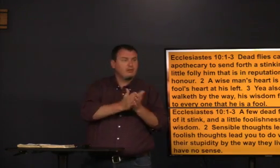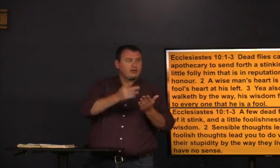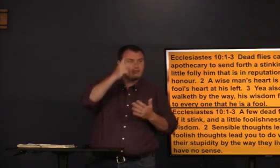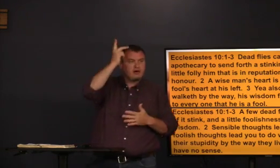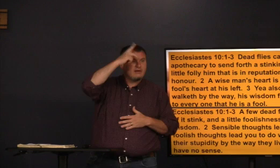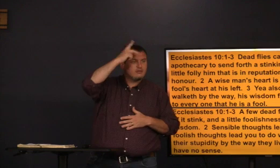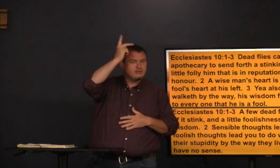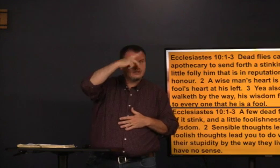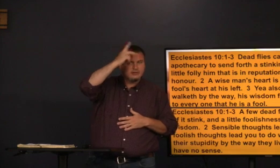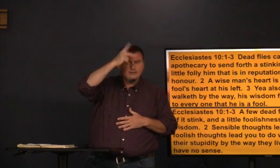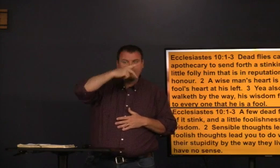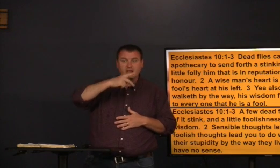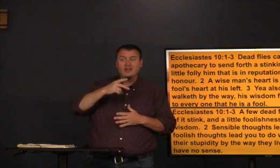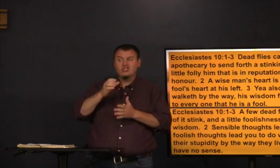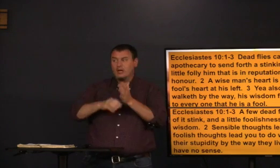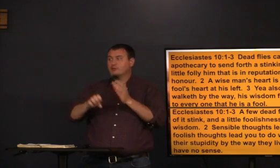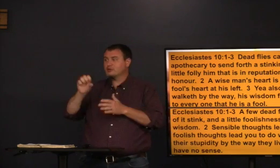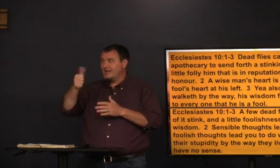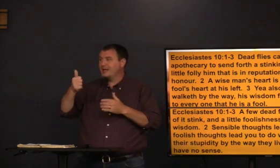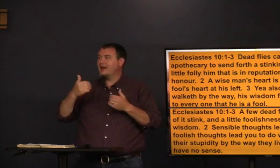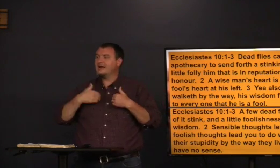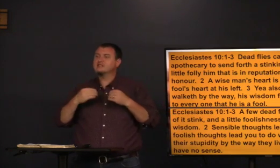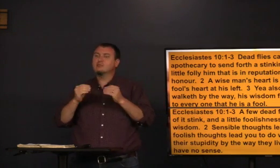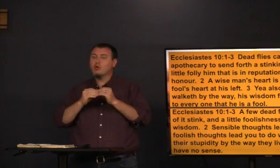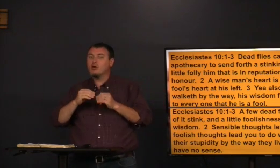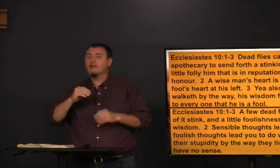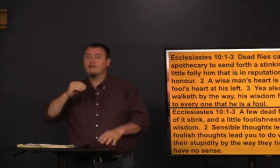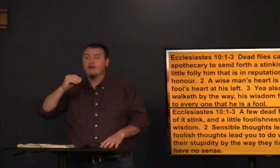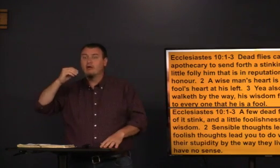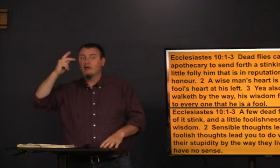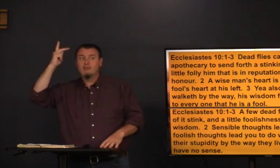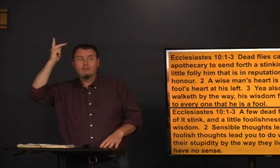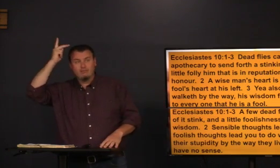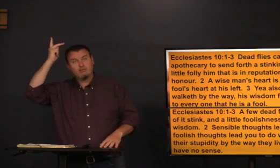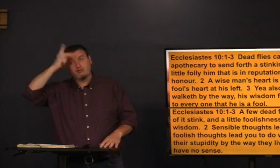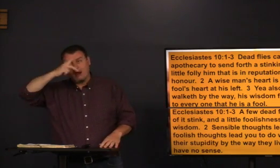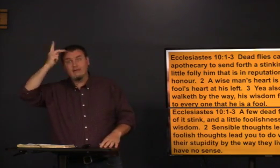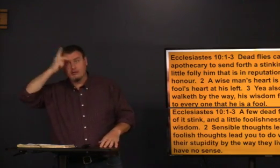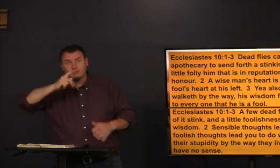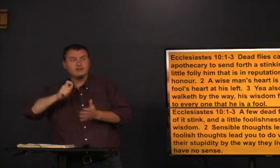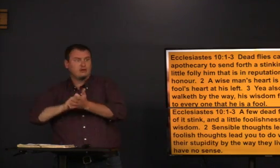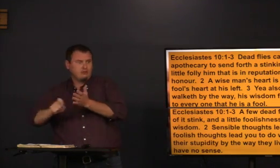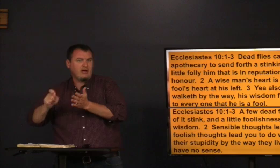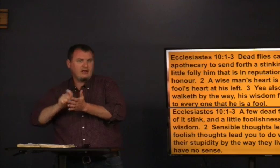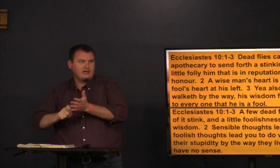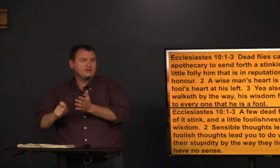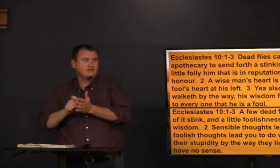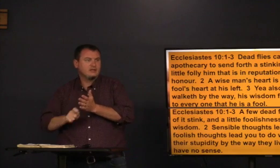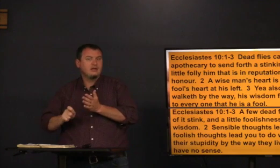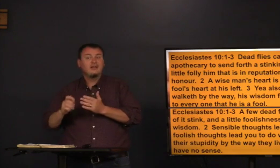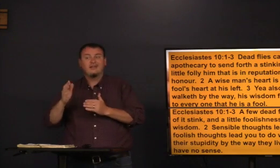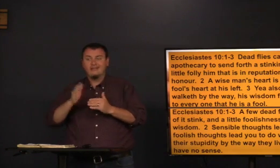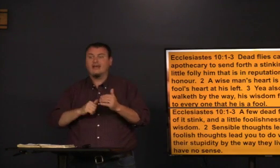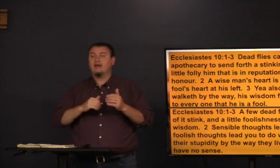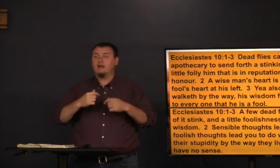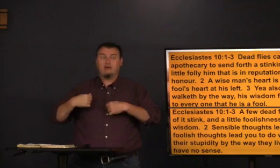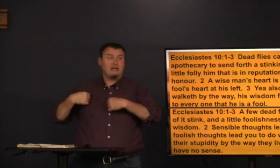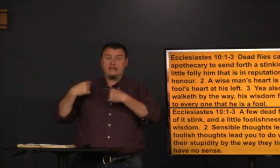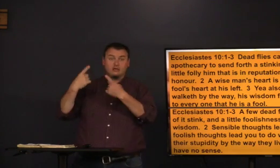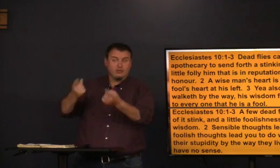of Proverbs. Chapter 10 has more of Proverbs writings than he's written